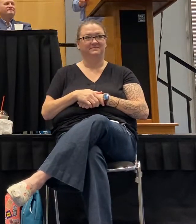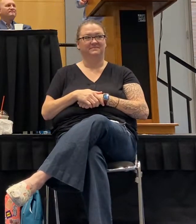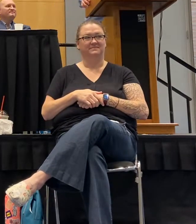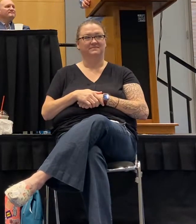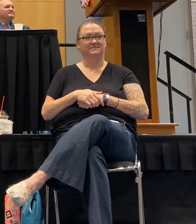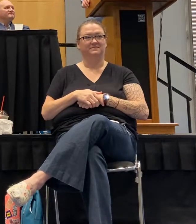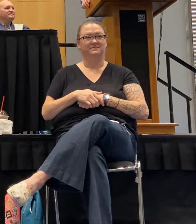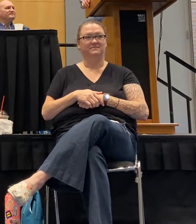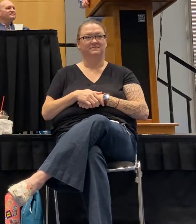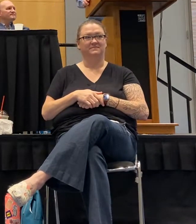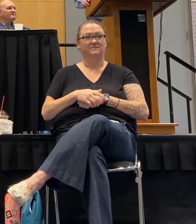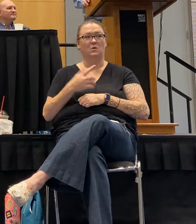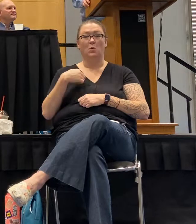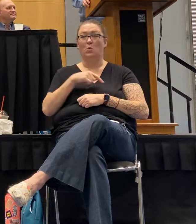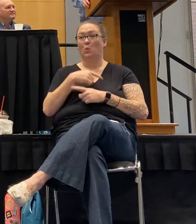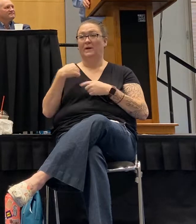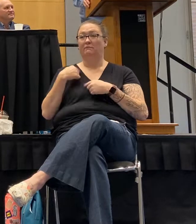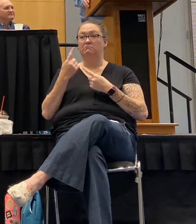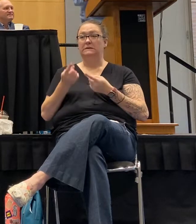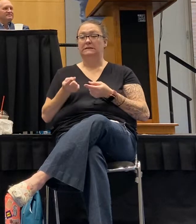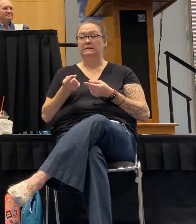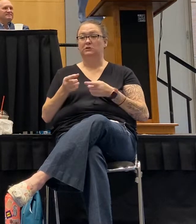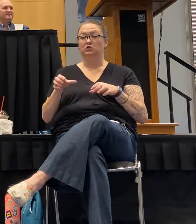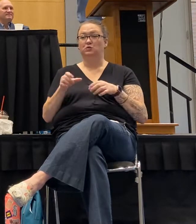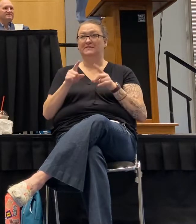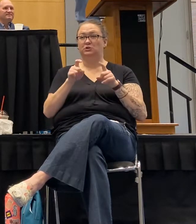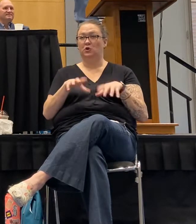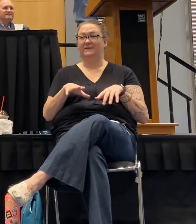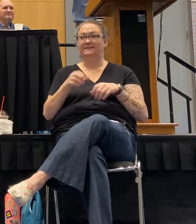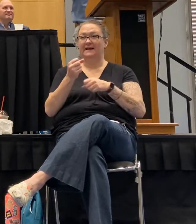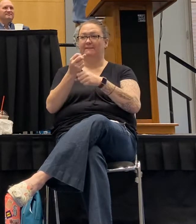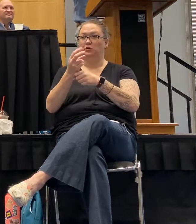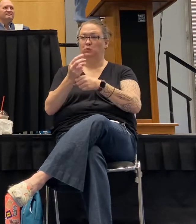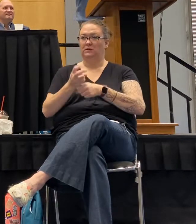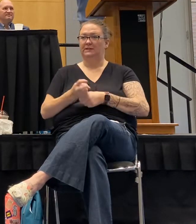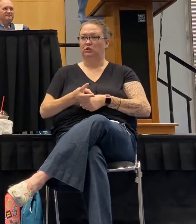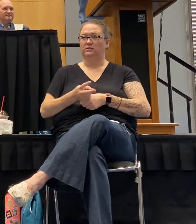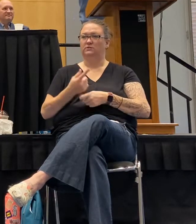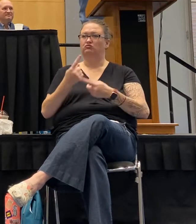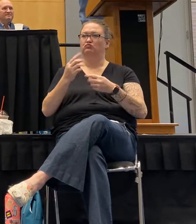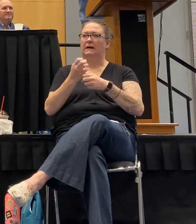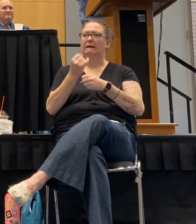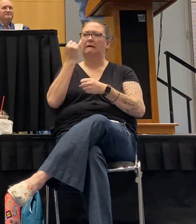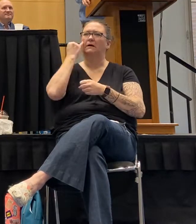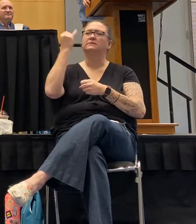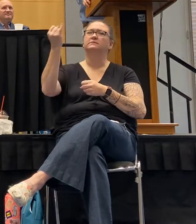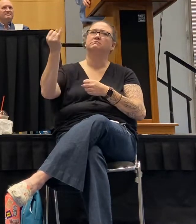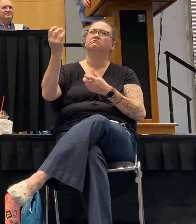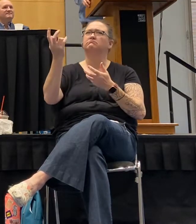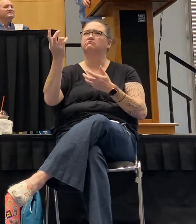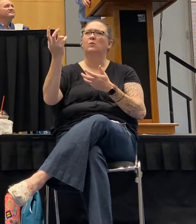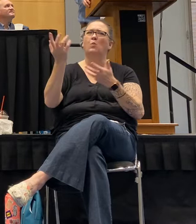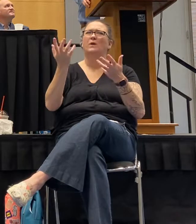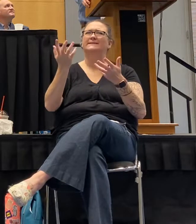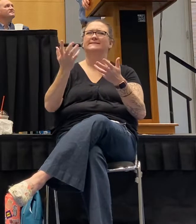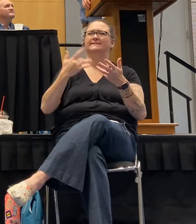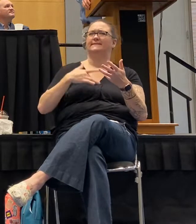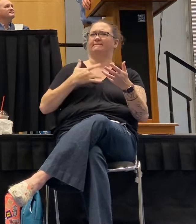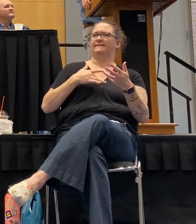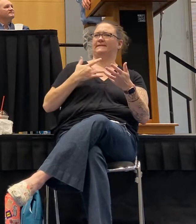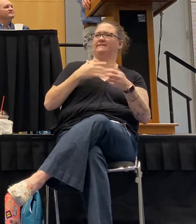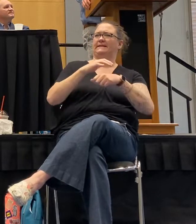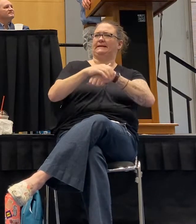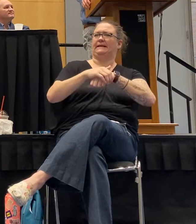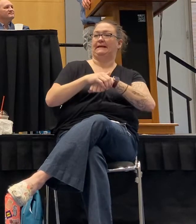All right, so we've been doing surveys every 2 years. We try to get an idea of what's the general sense of English